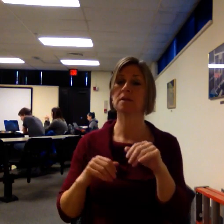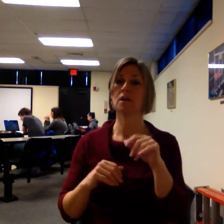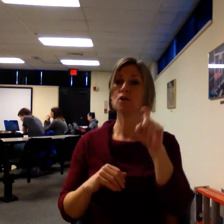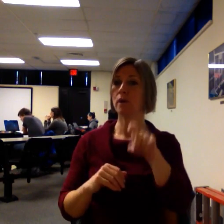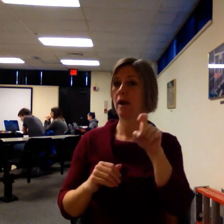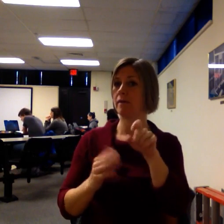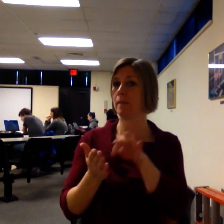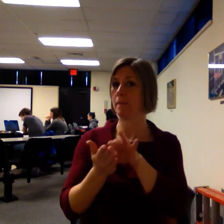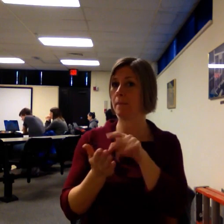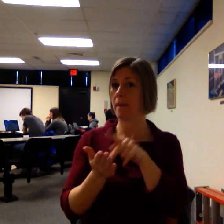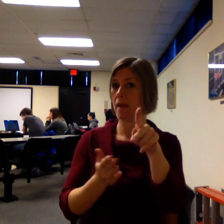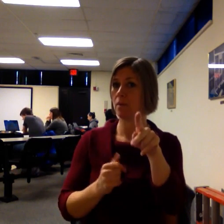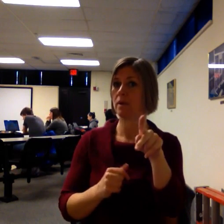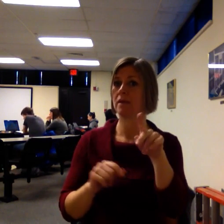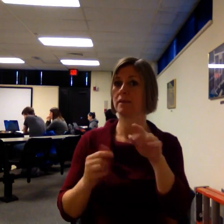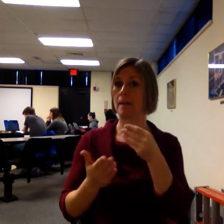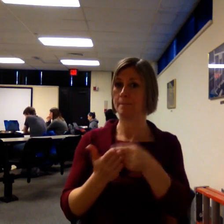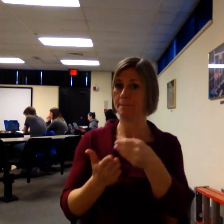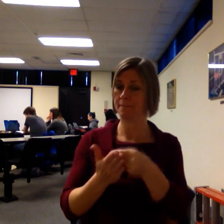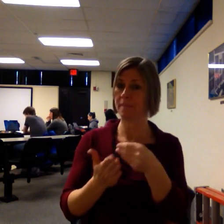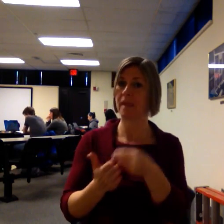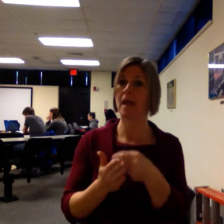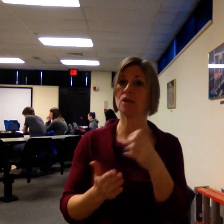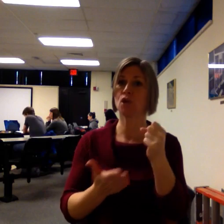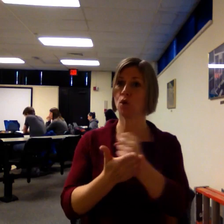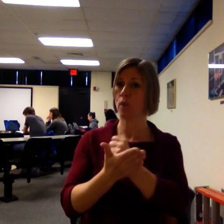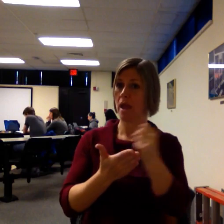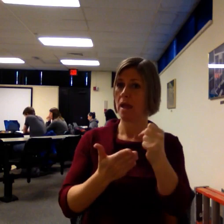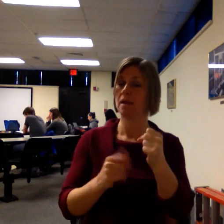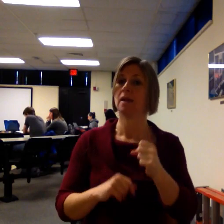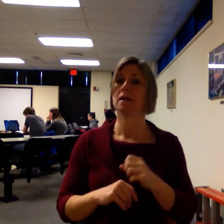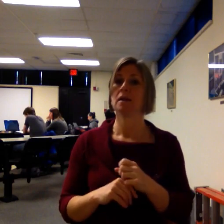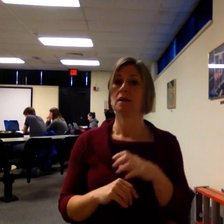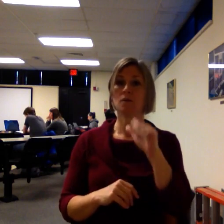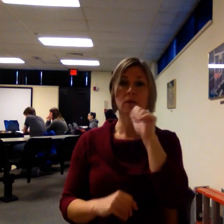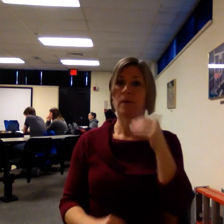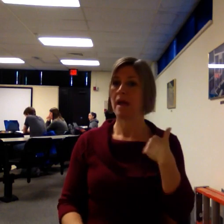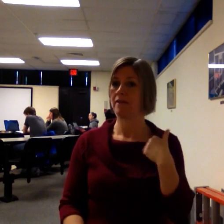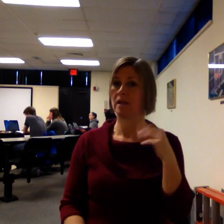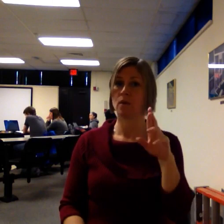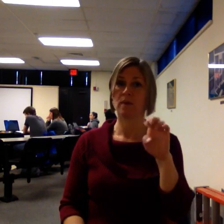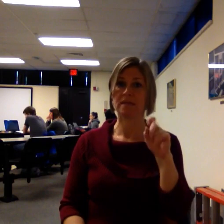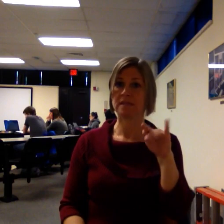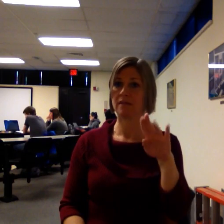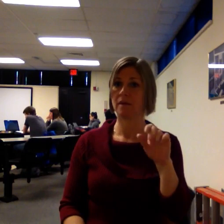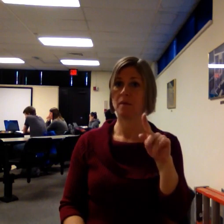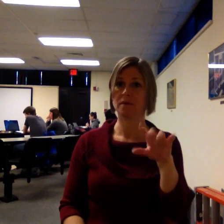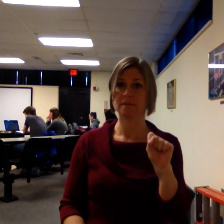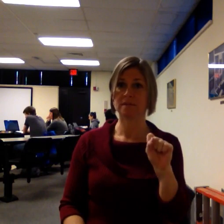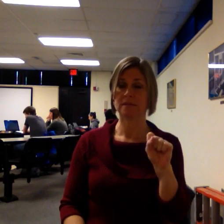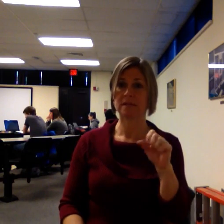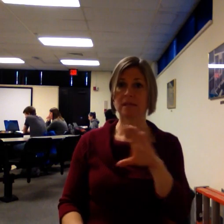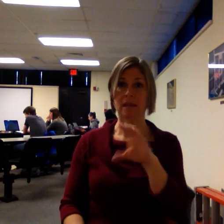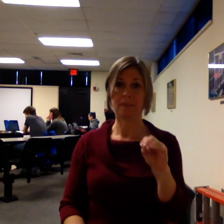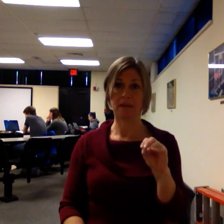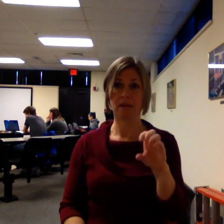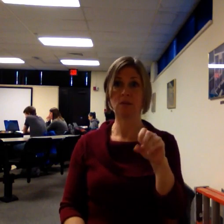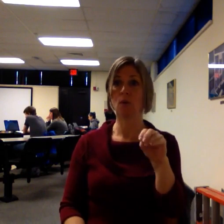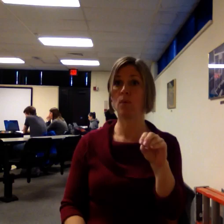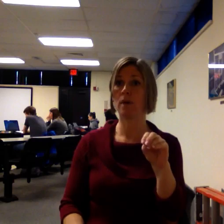card. Okay? So they don't have any receivables as a company. So what's happening there then is that when you're